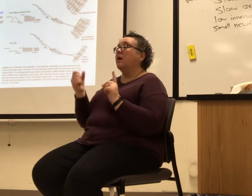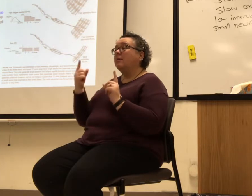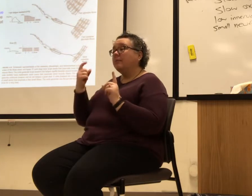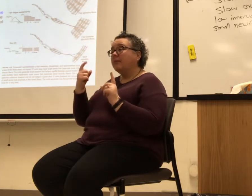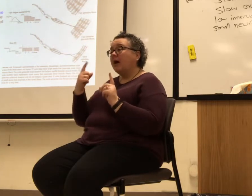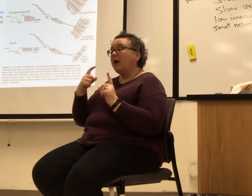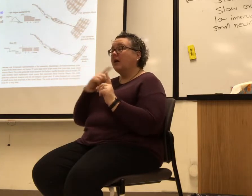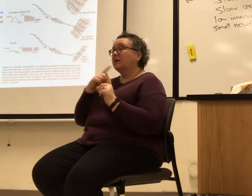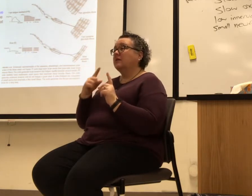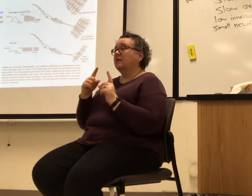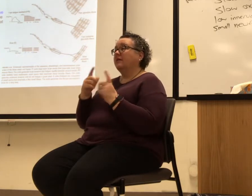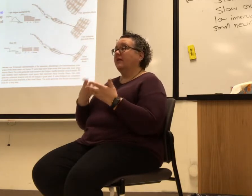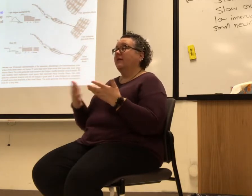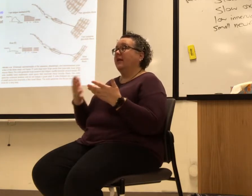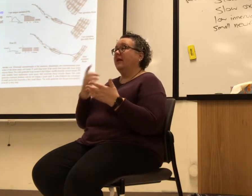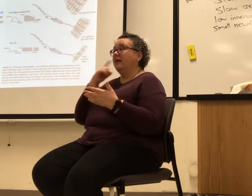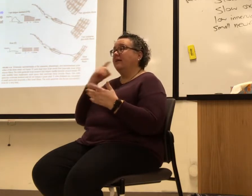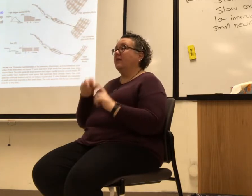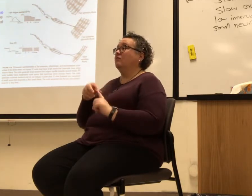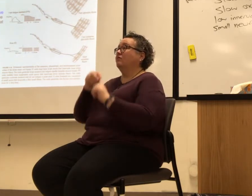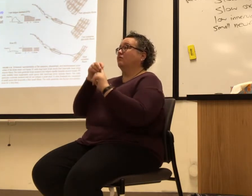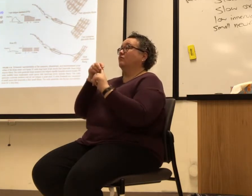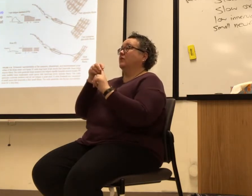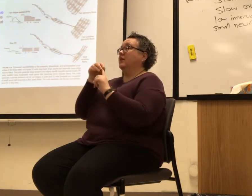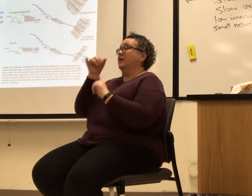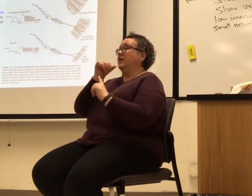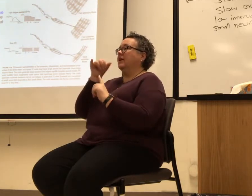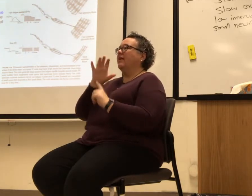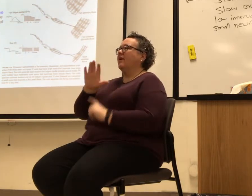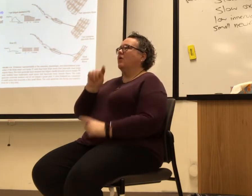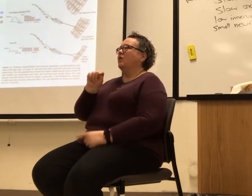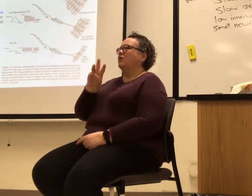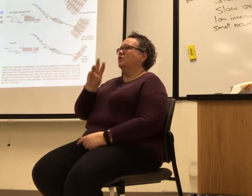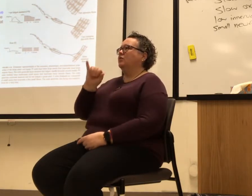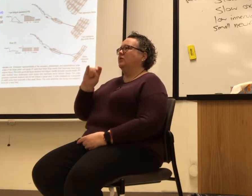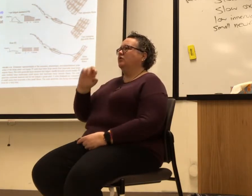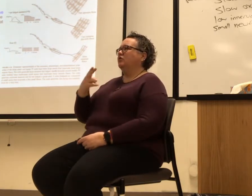them that's, I think, unique is their twitch response.